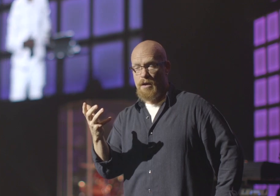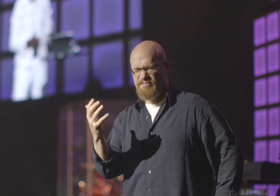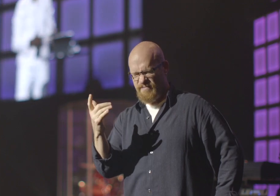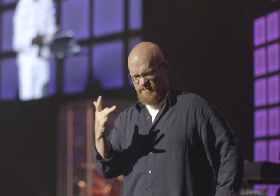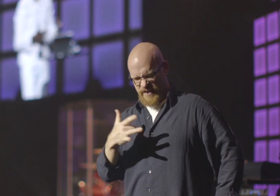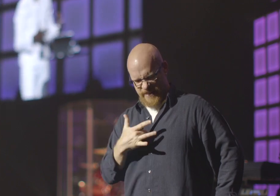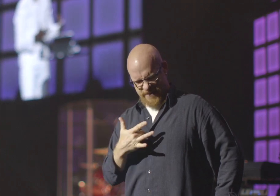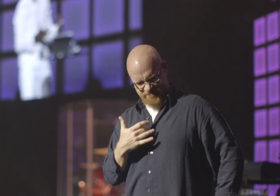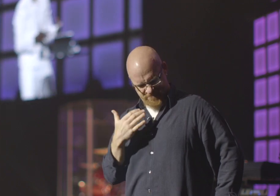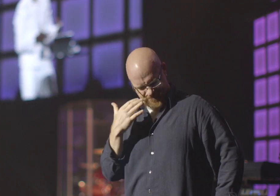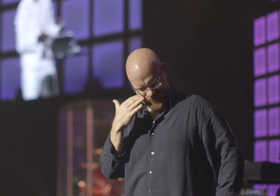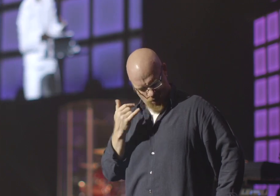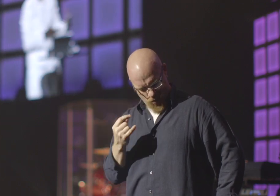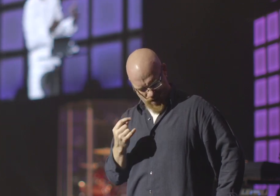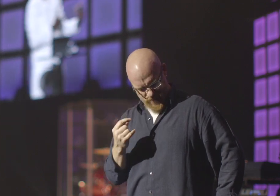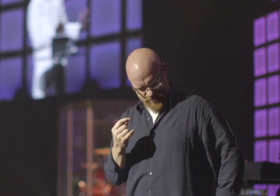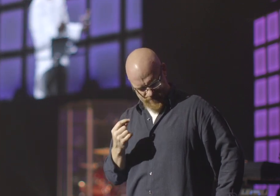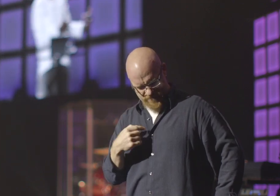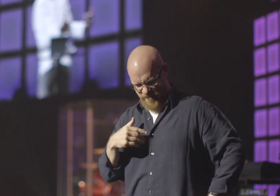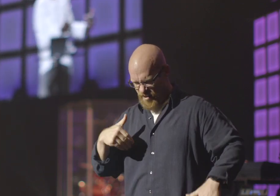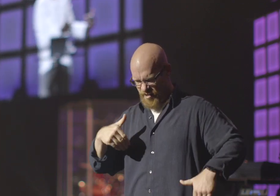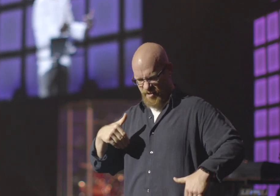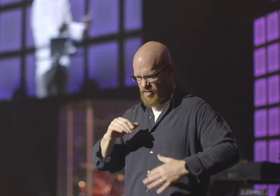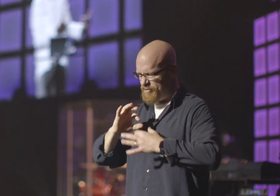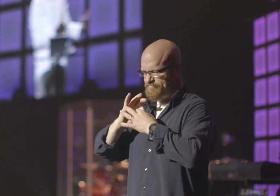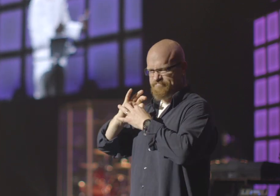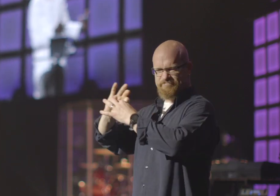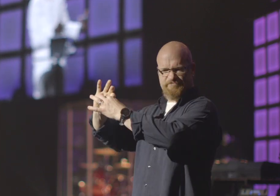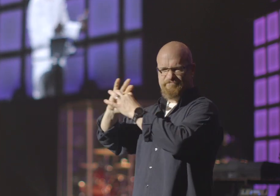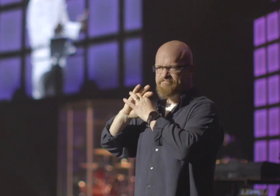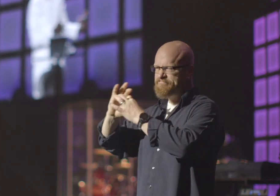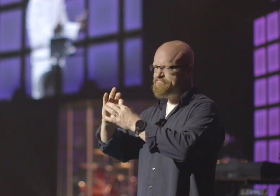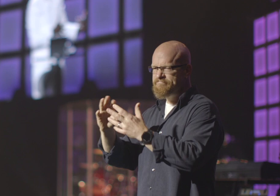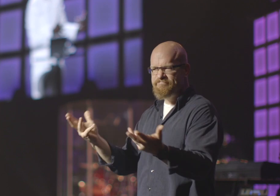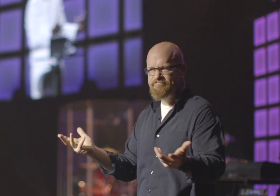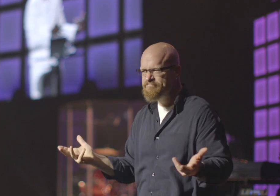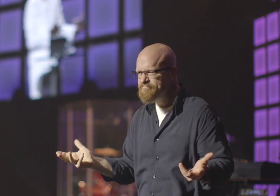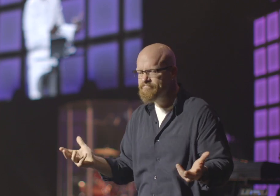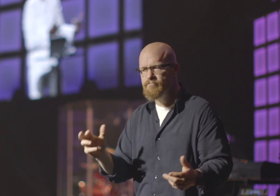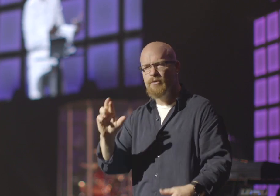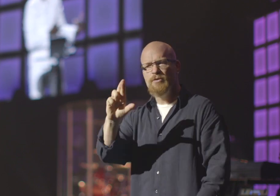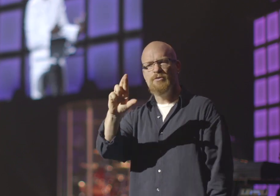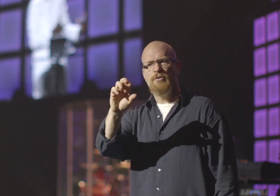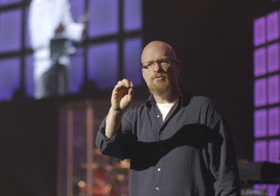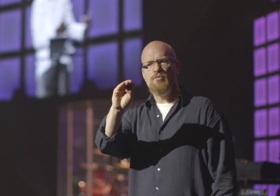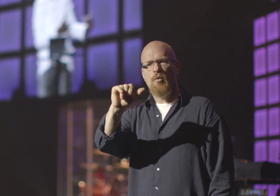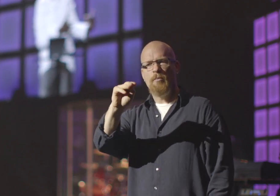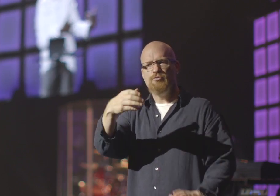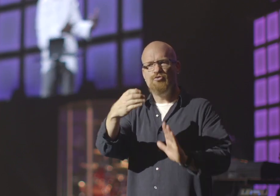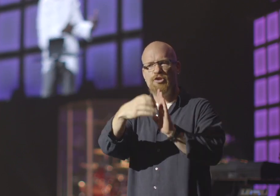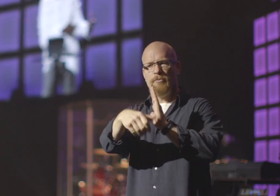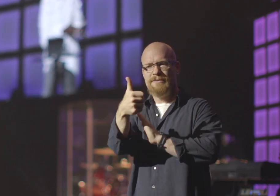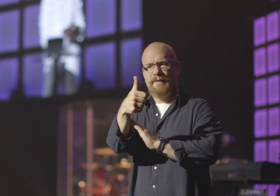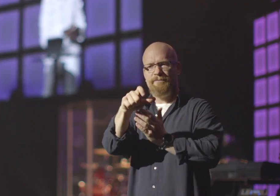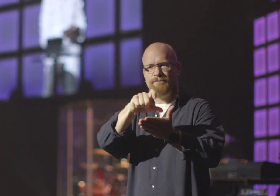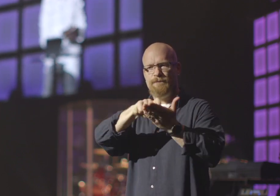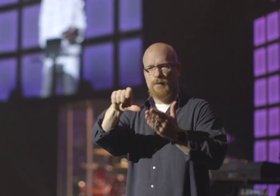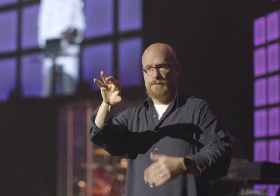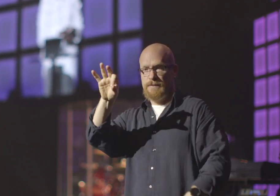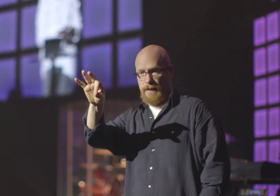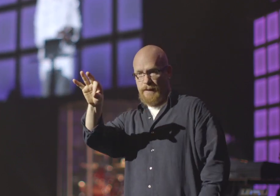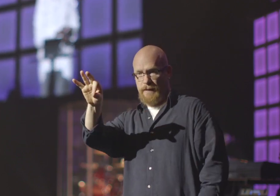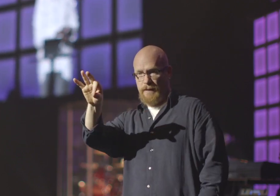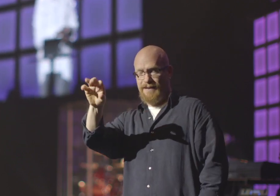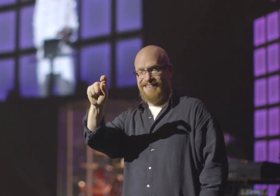what, I don't have a relationship with God. But in Romans chapter 10, verse 9, it says that thou